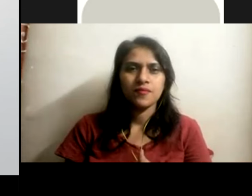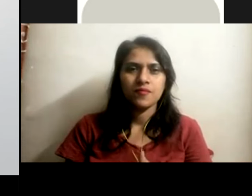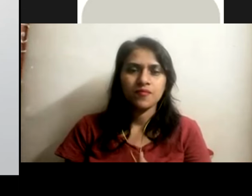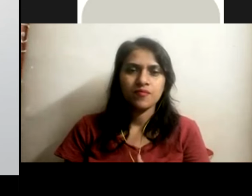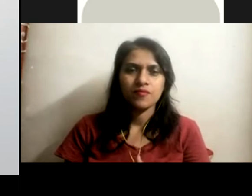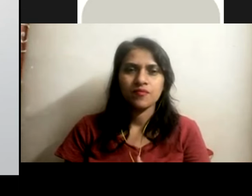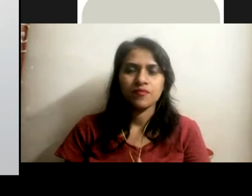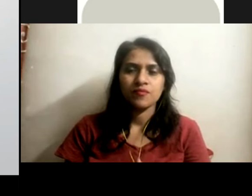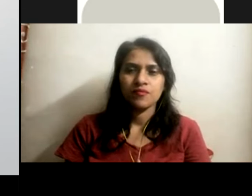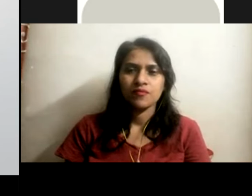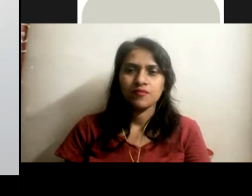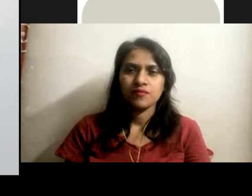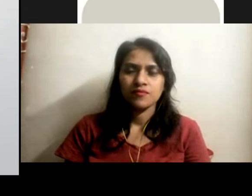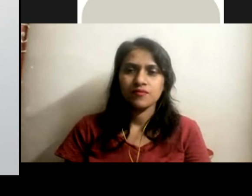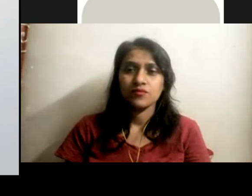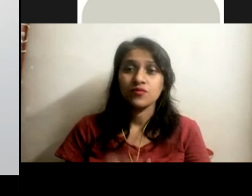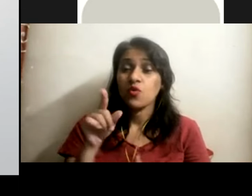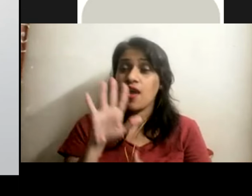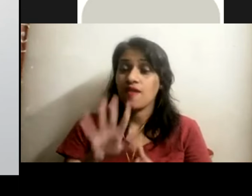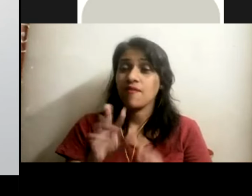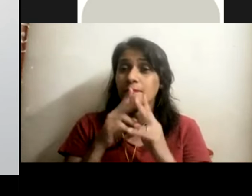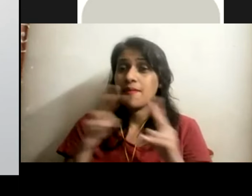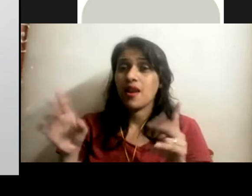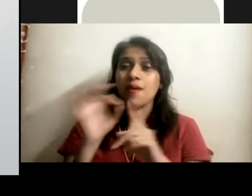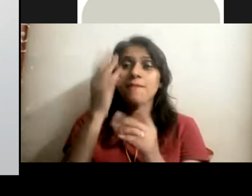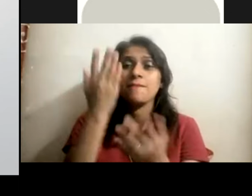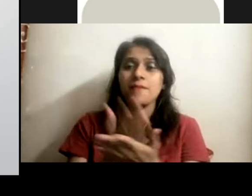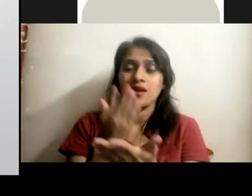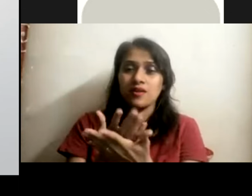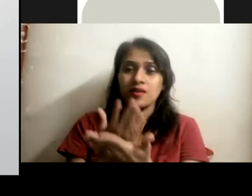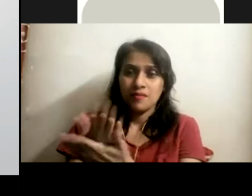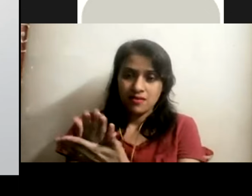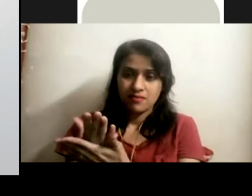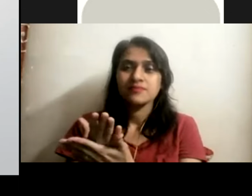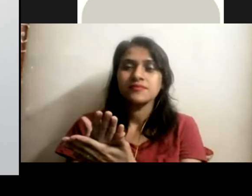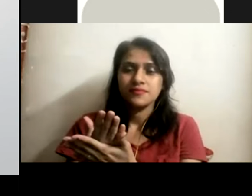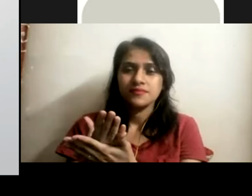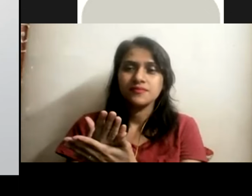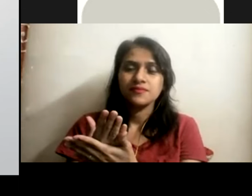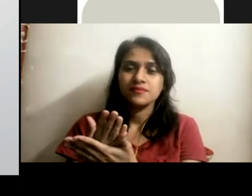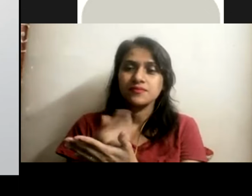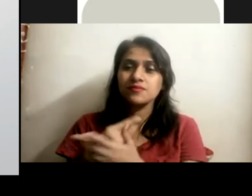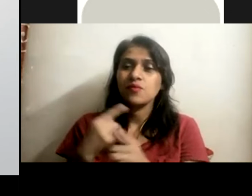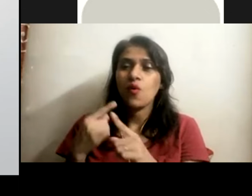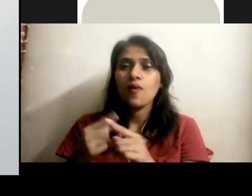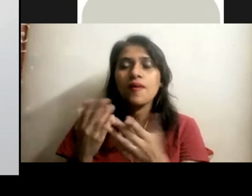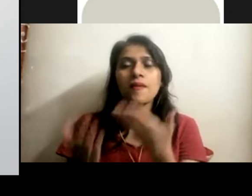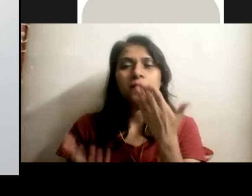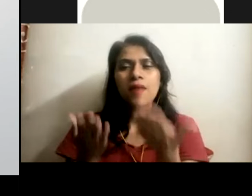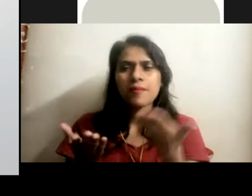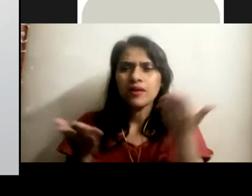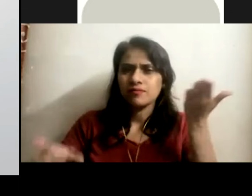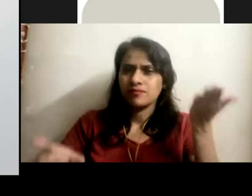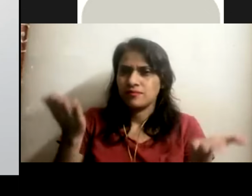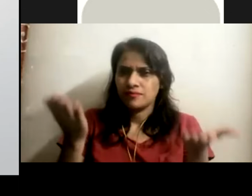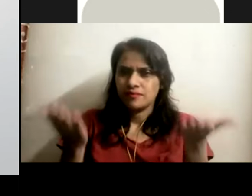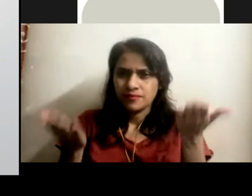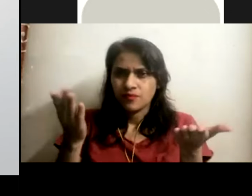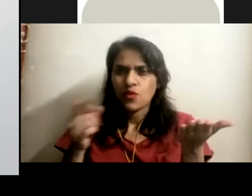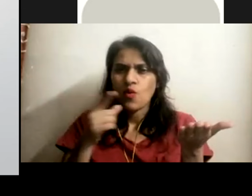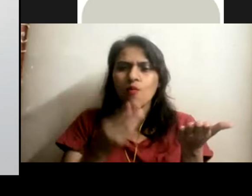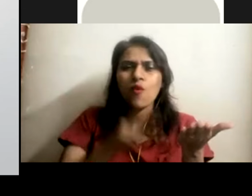cross-sectional research where you have multiple participants is usually an across case study. Or it might be comparative, where you're taking up more than